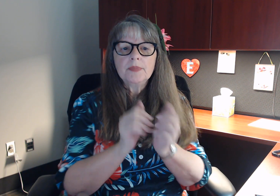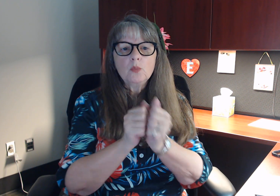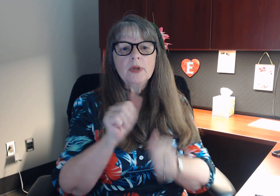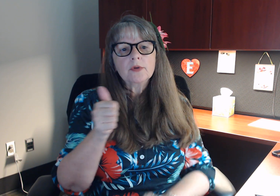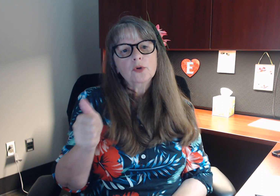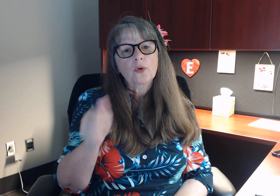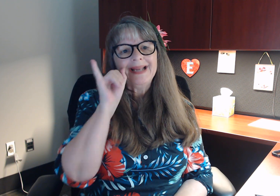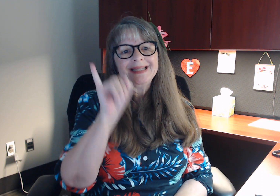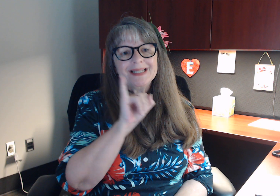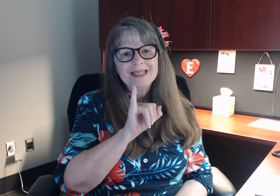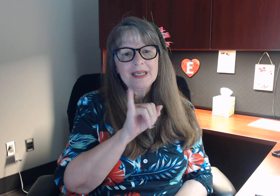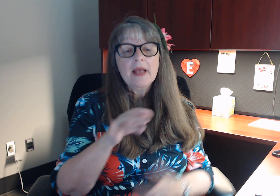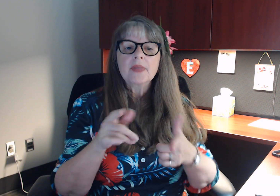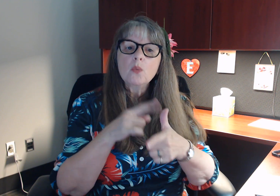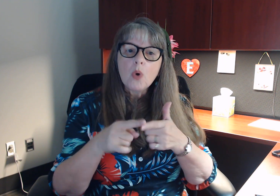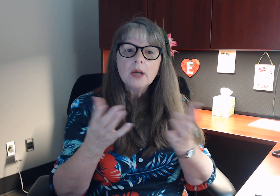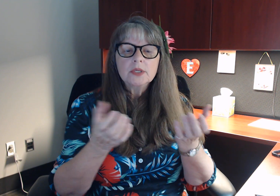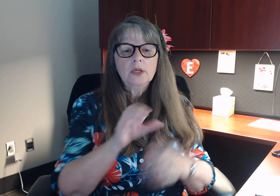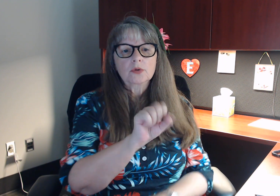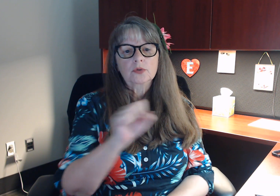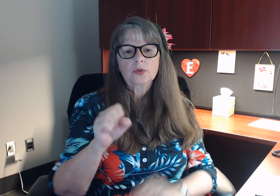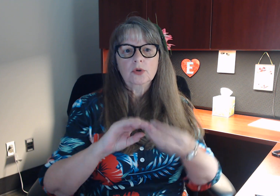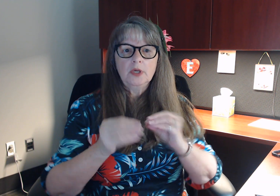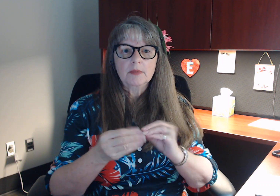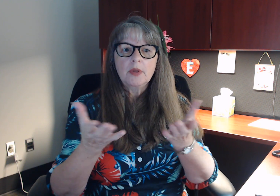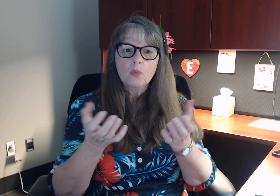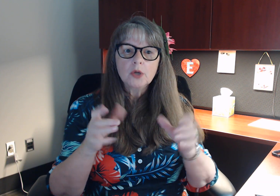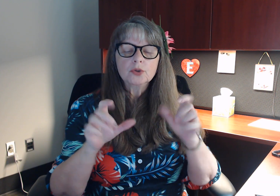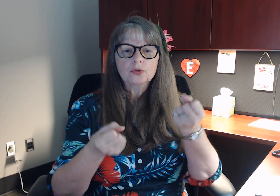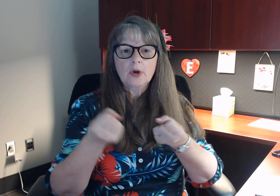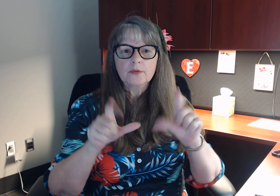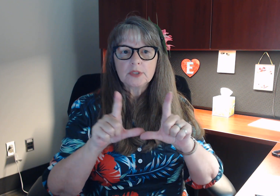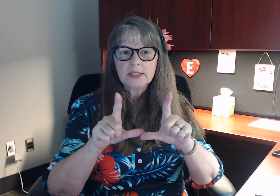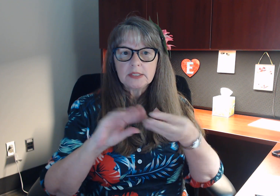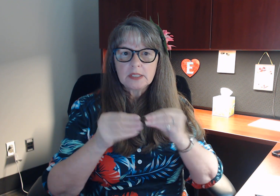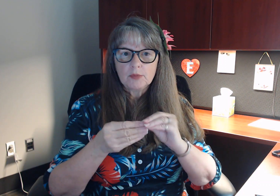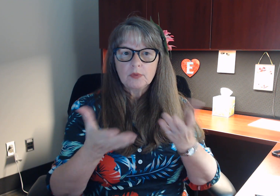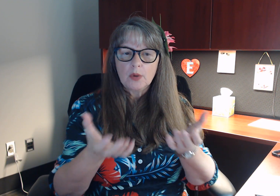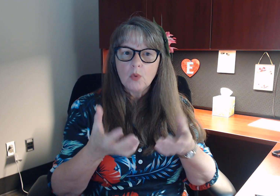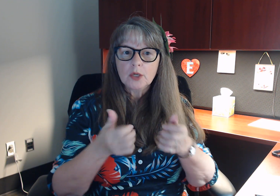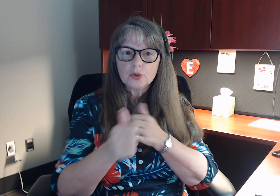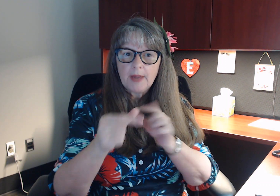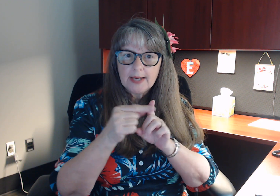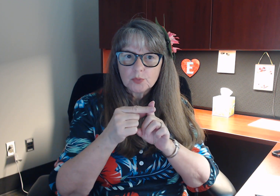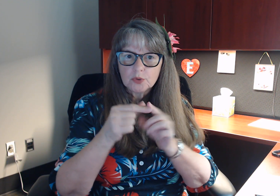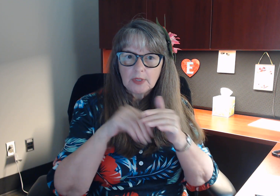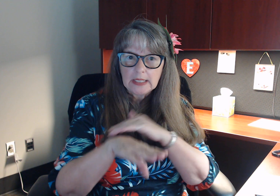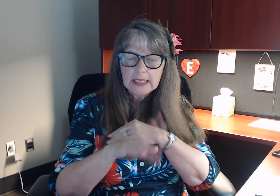with your identity. They want to get your social security number. They want your driver's license number. They want your password so they can get in and